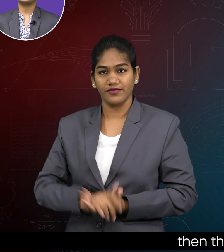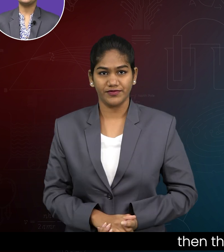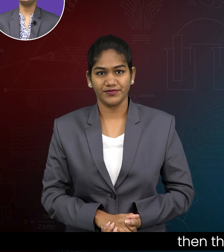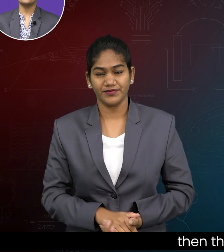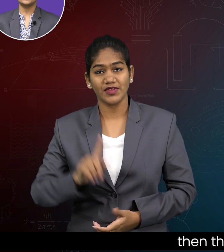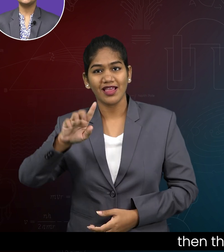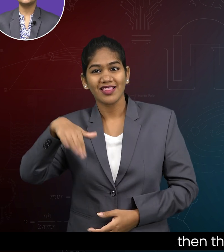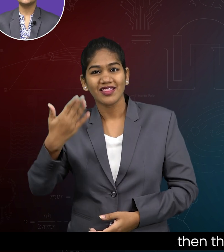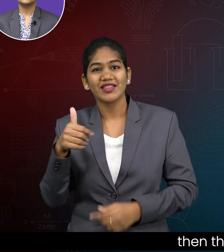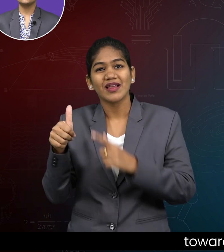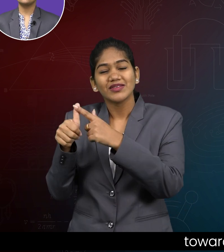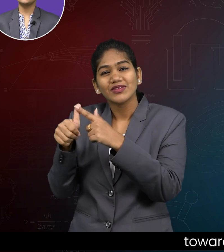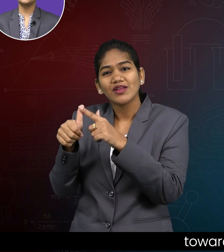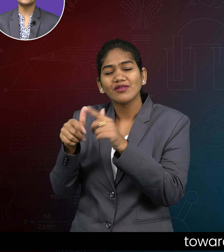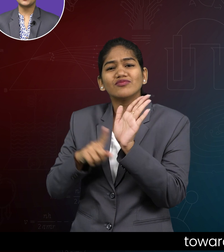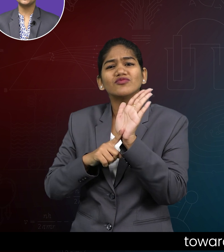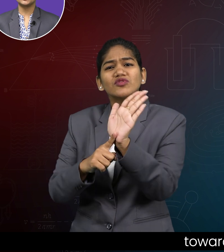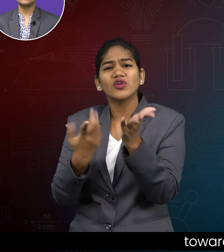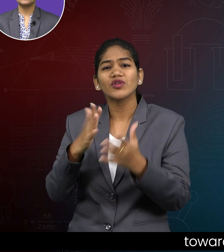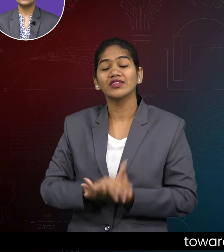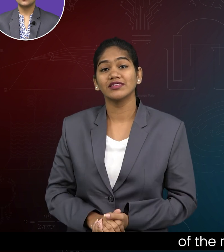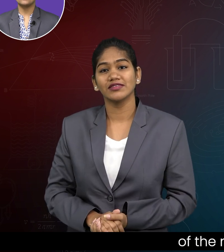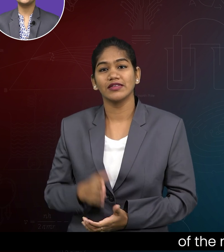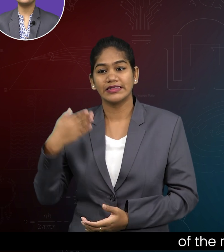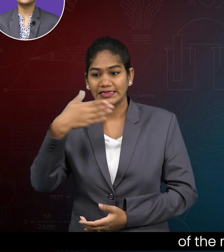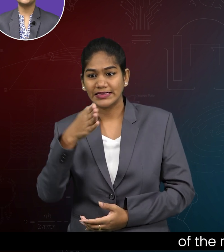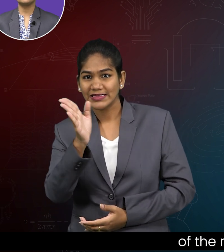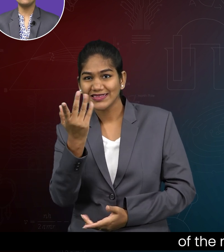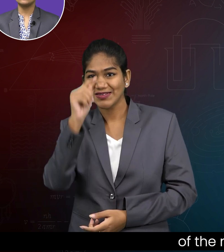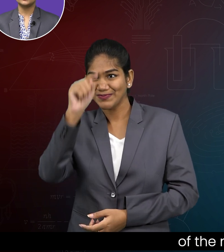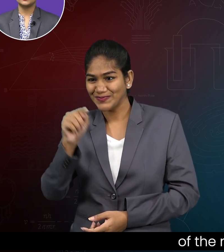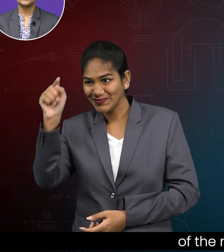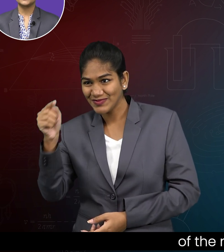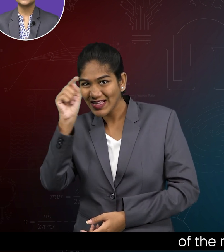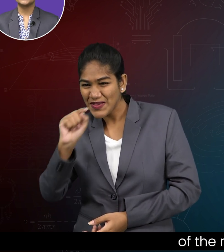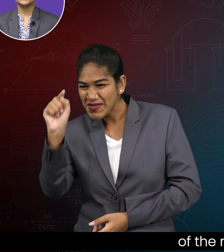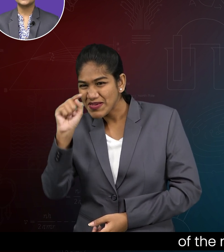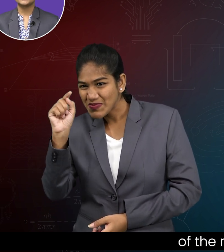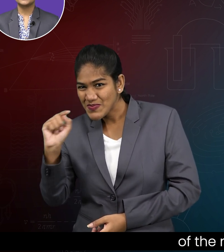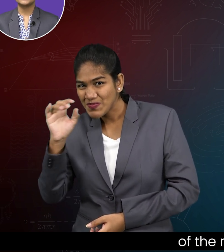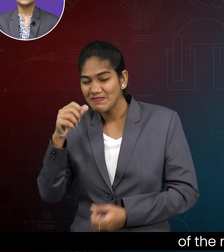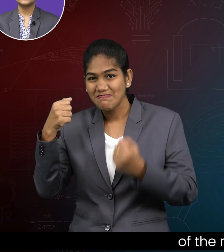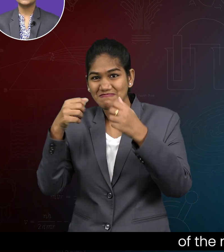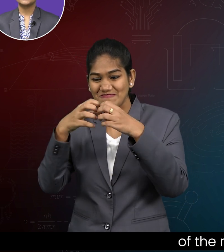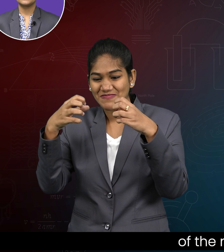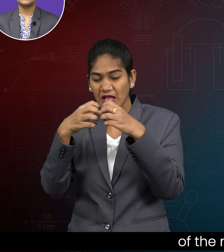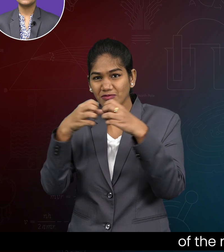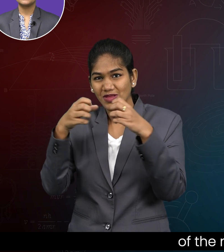then the thumb points toward the direction of the magnetic force.